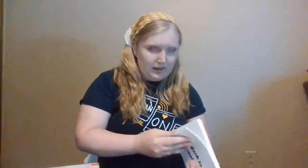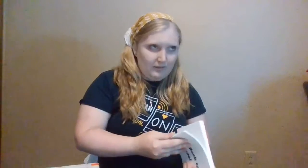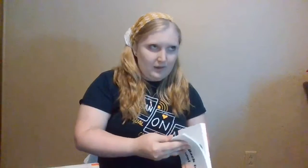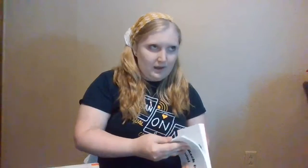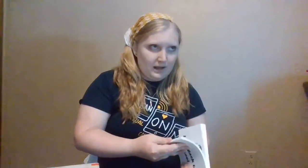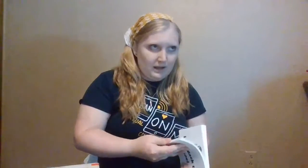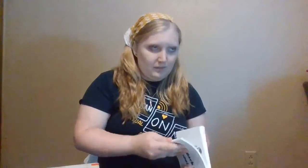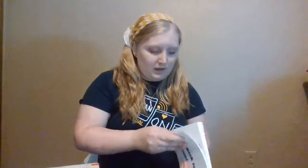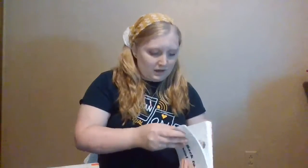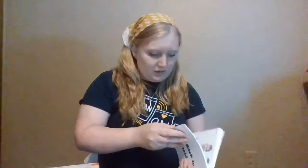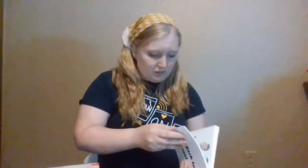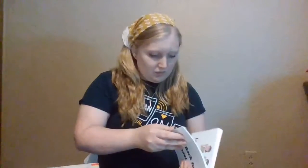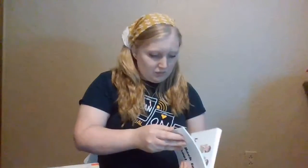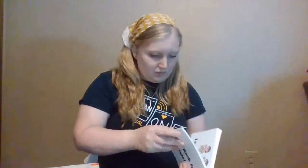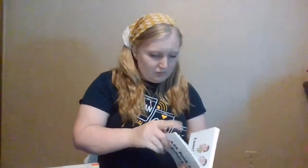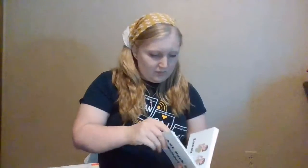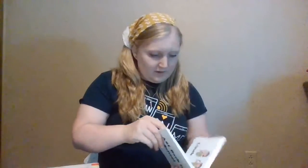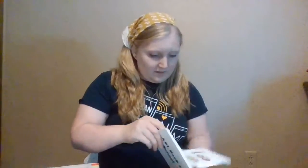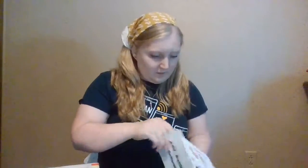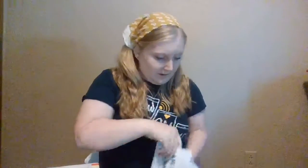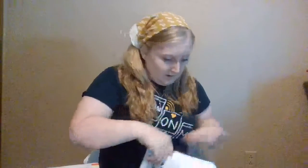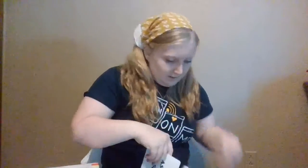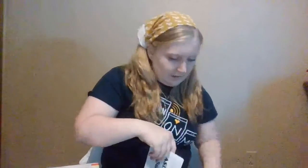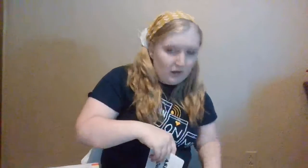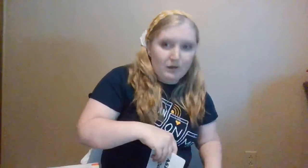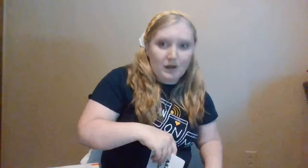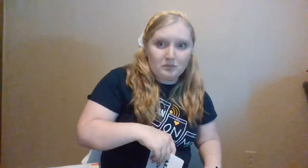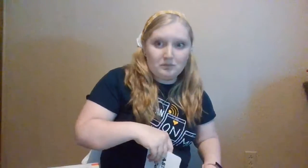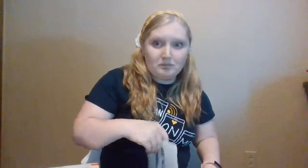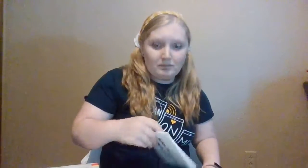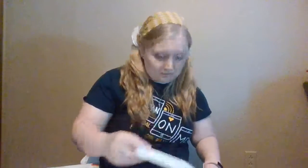Okay, ready? We're going to do this one. Oh no!